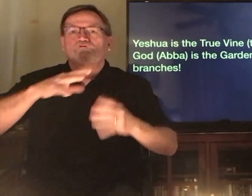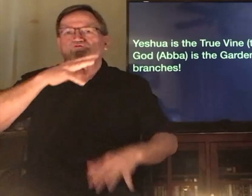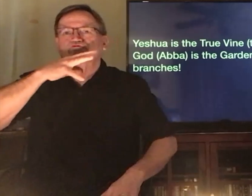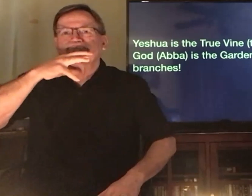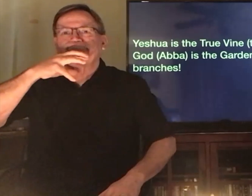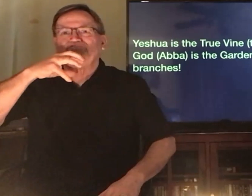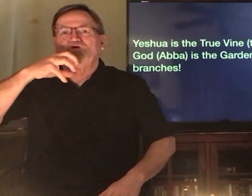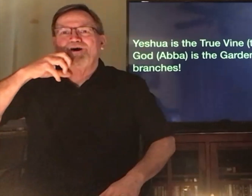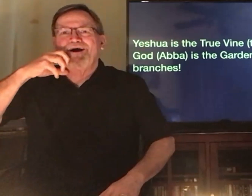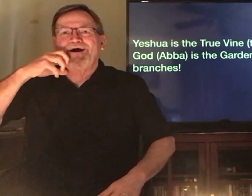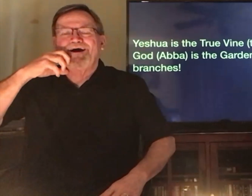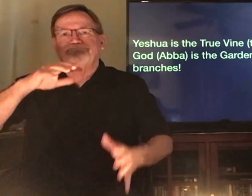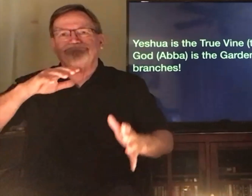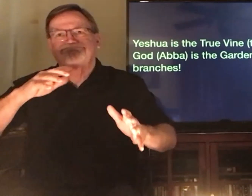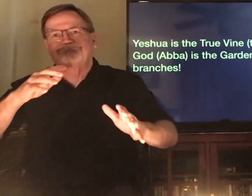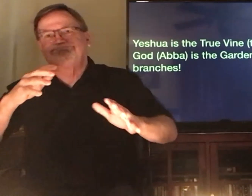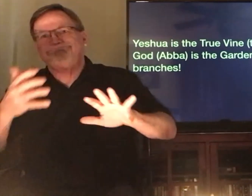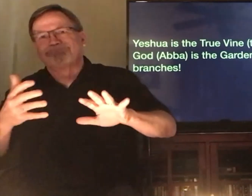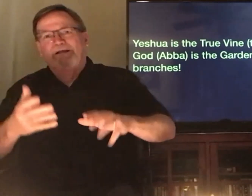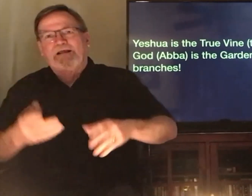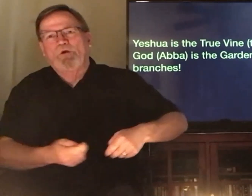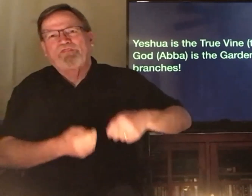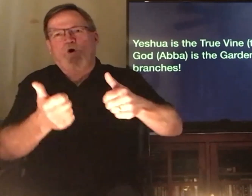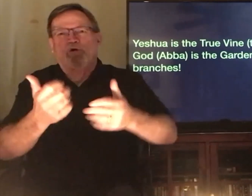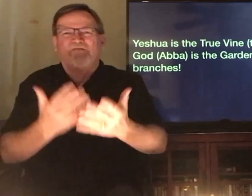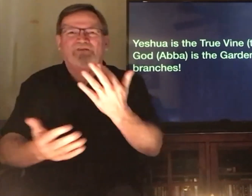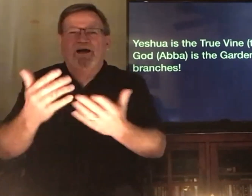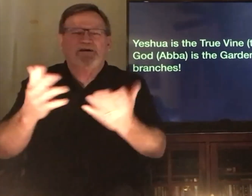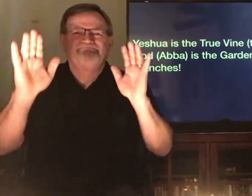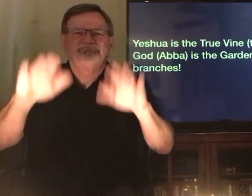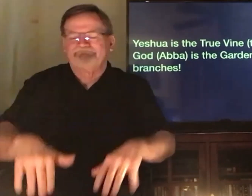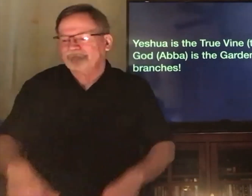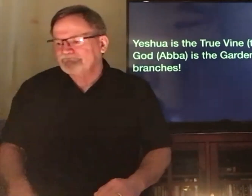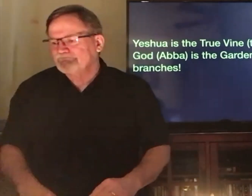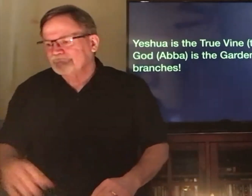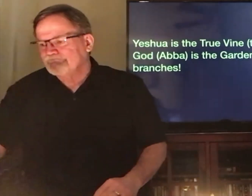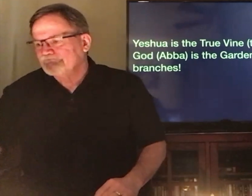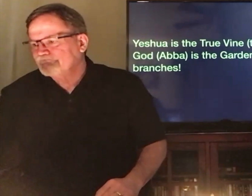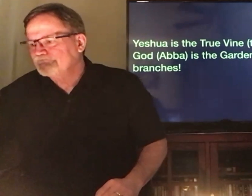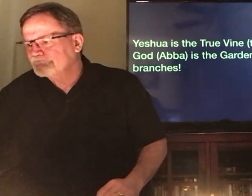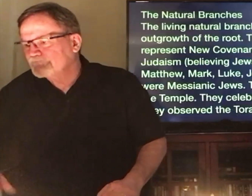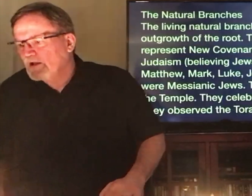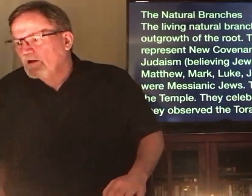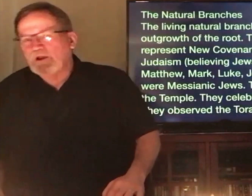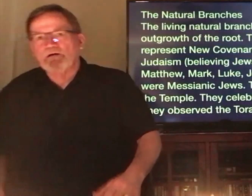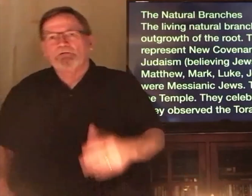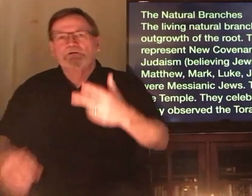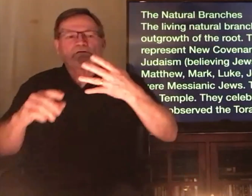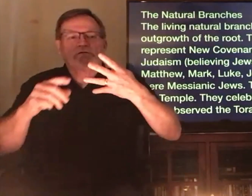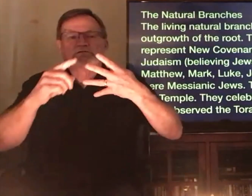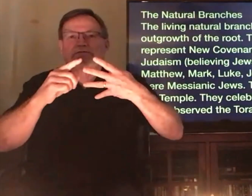teaching all the Gentiles to teach them more understanding about the Hebrew root. Wow,